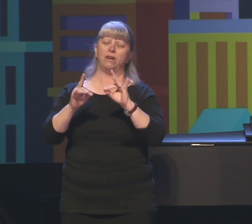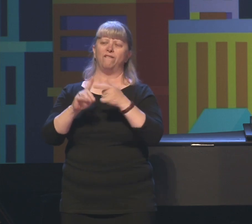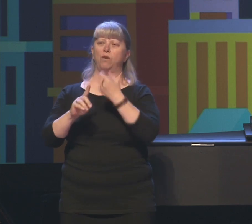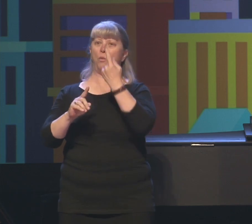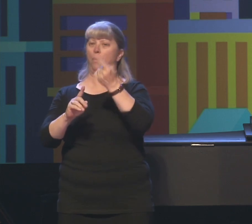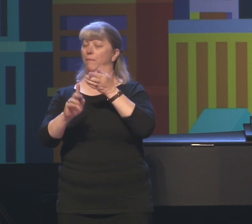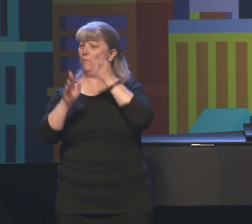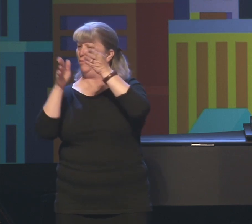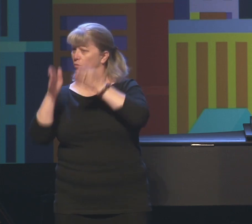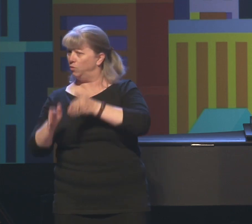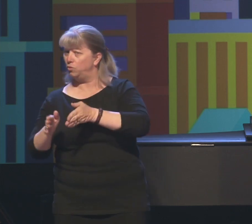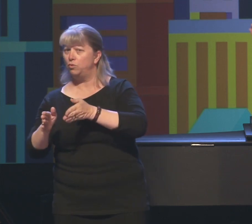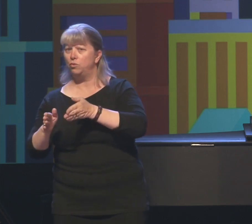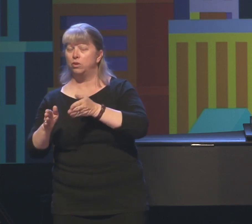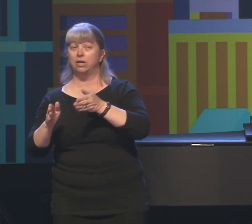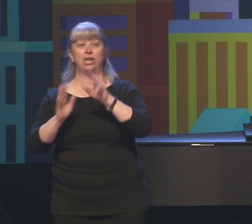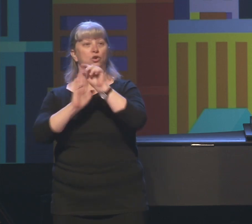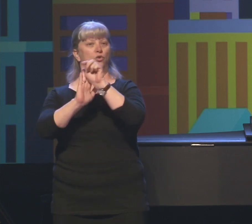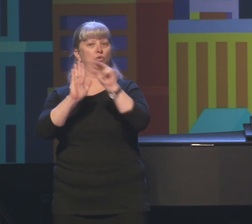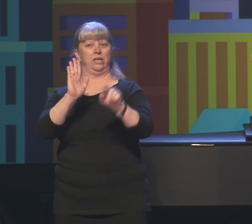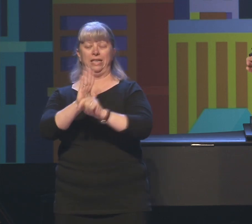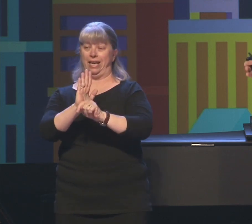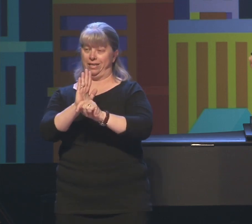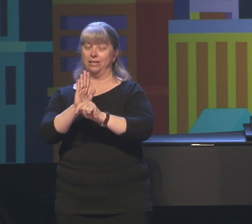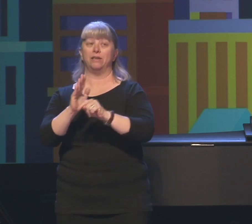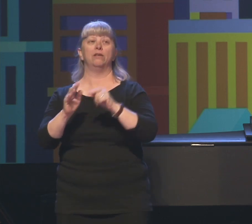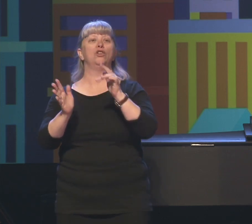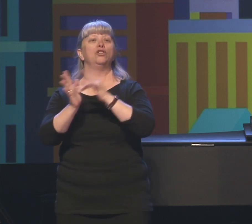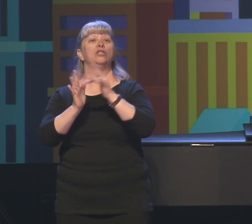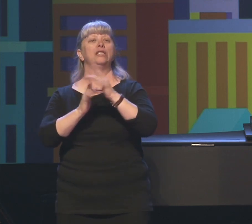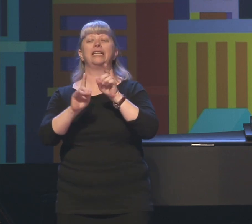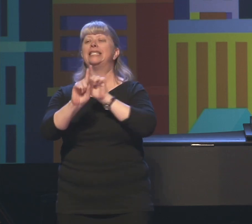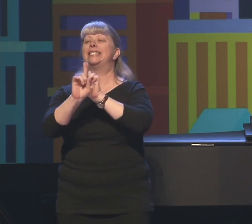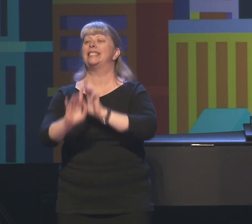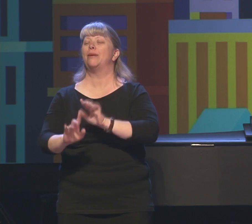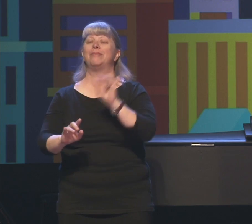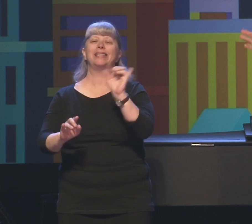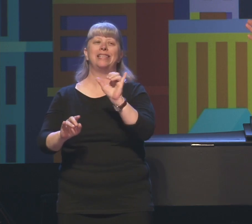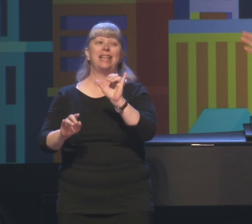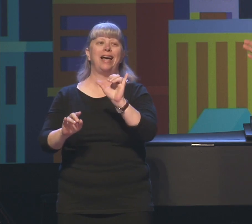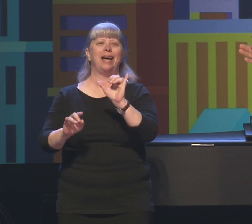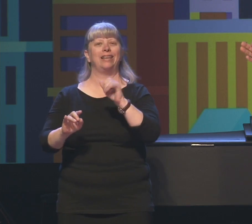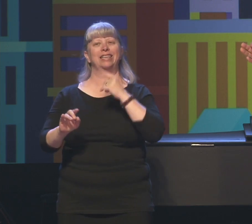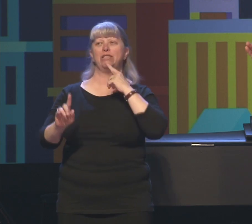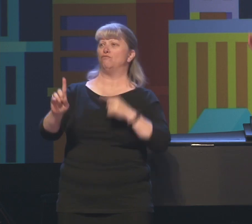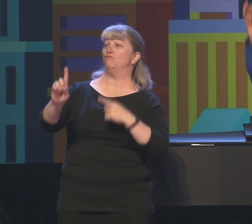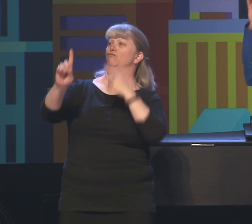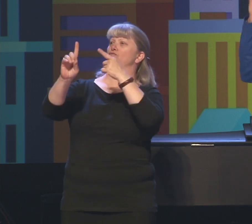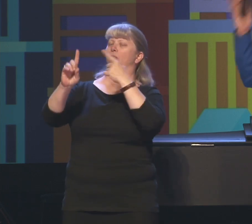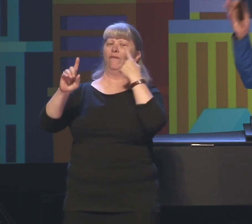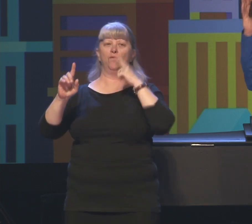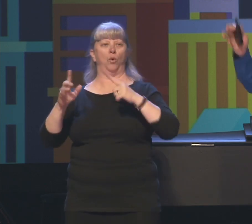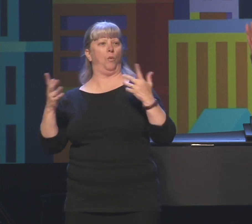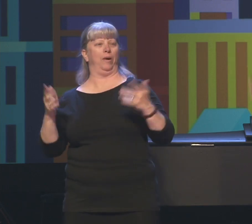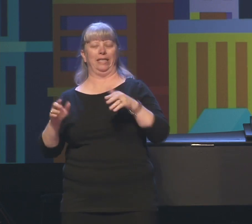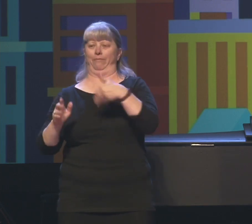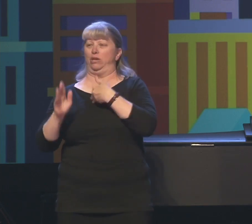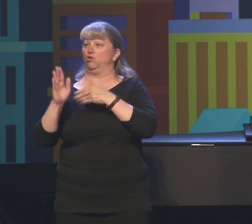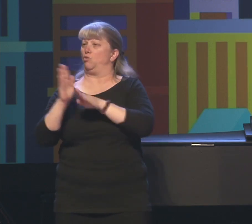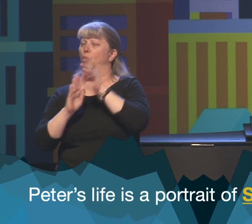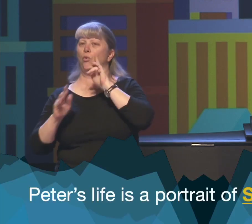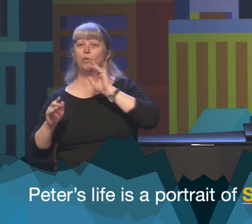one person in the New Testament, one of Jesus's disciples, who is like the poster child for what spiritual growth